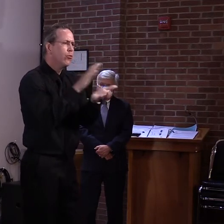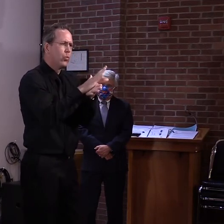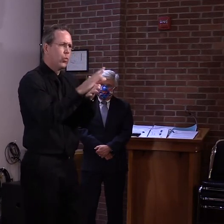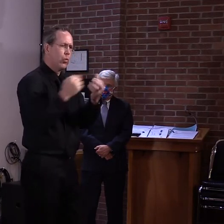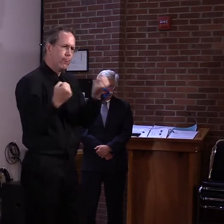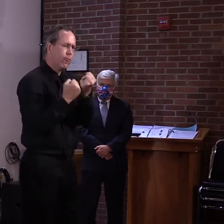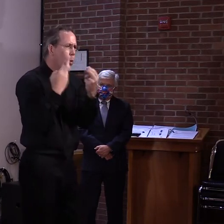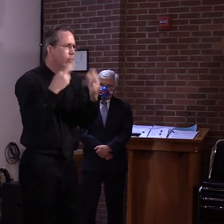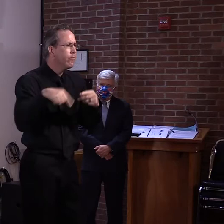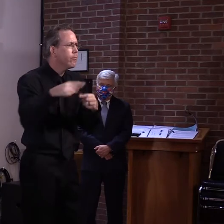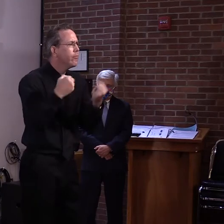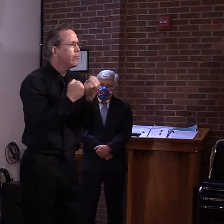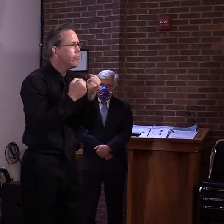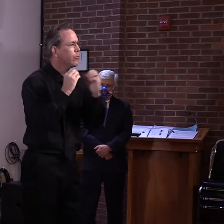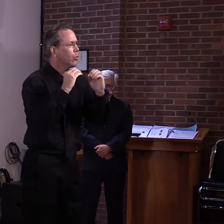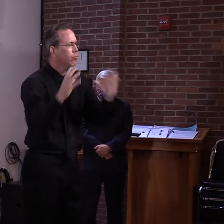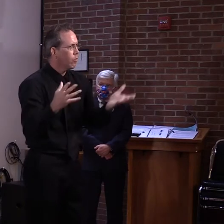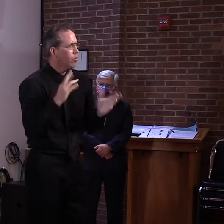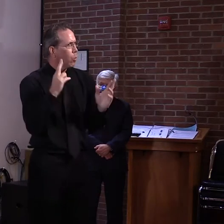of pushback